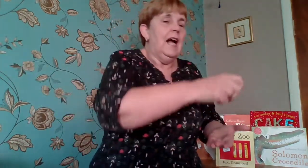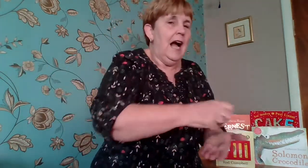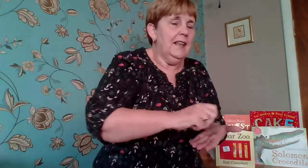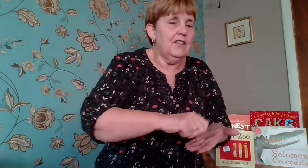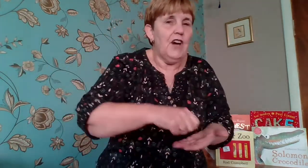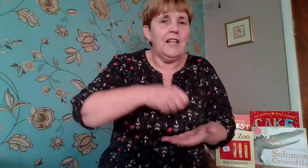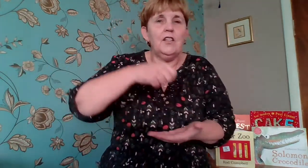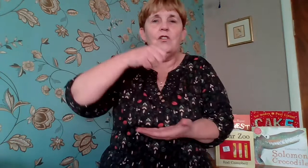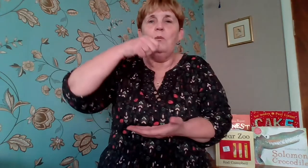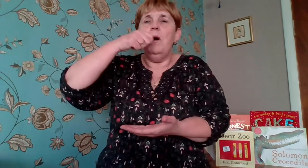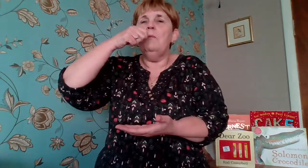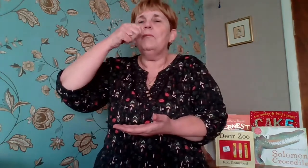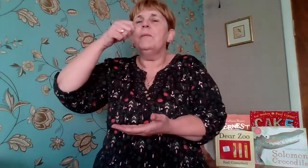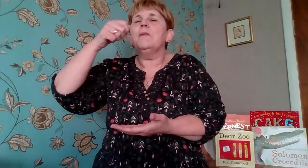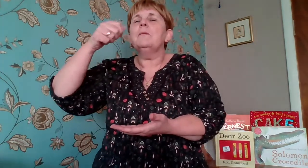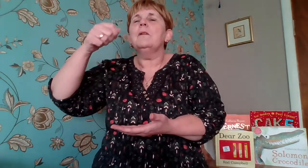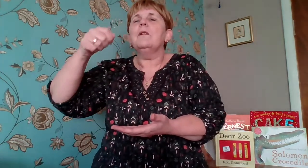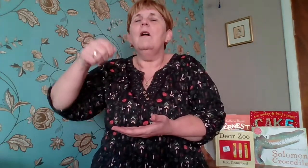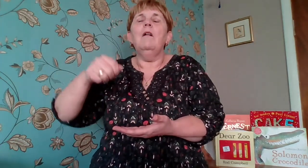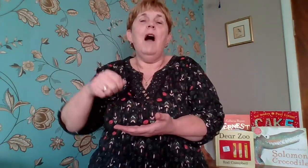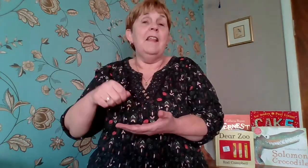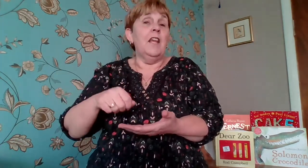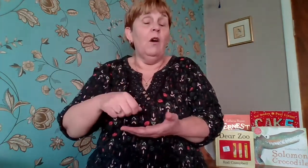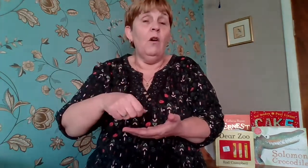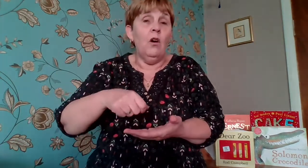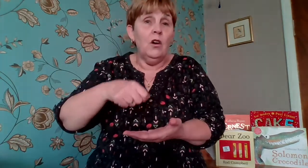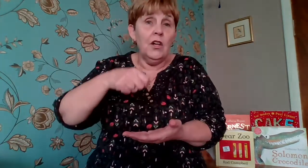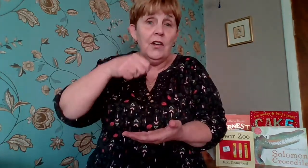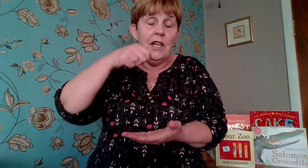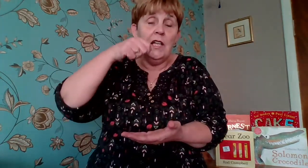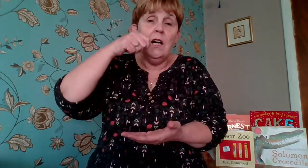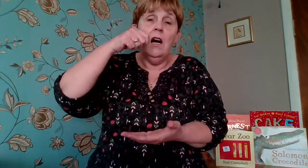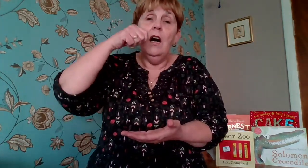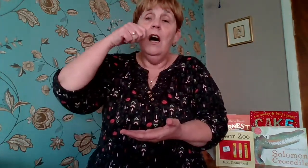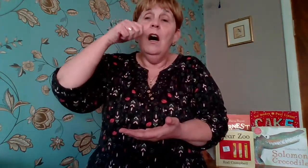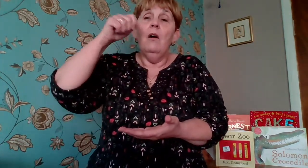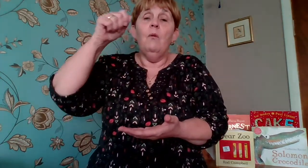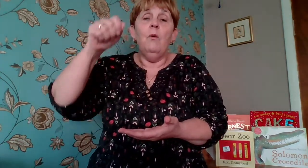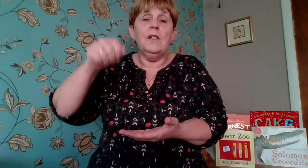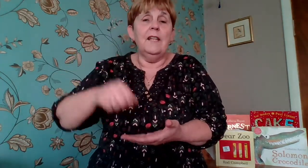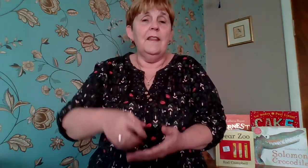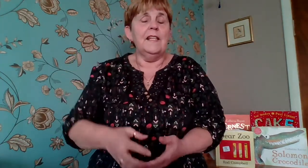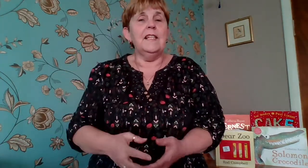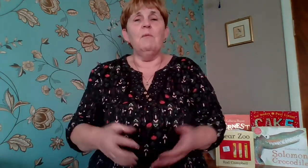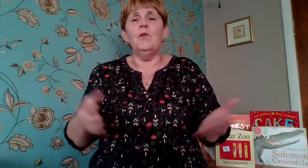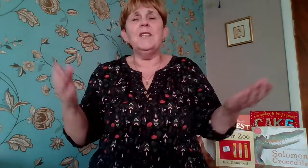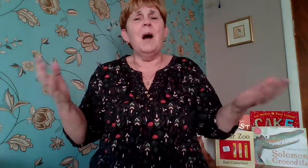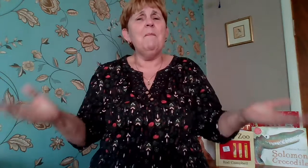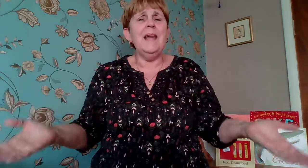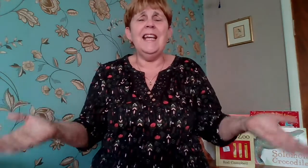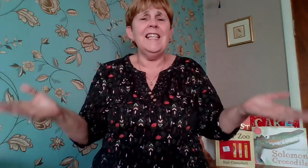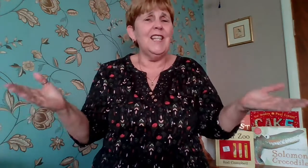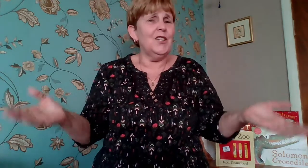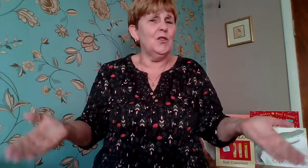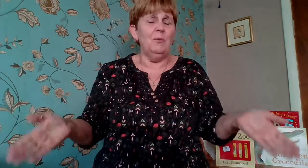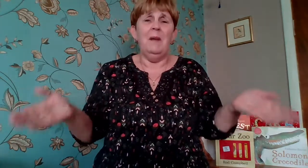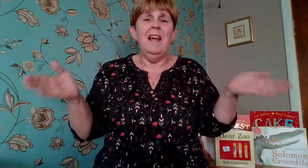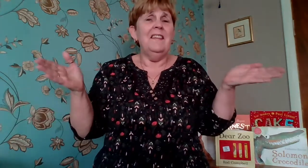and they drank the soup up and they all agreed, wasn't this the most amazing soup that